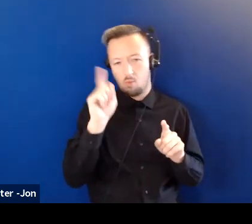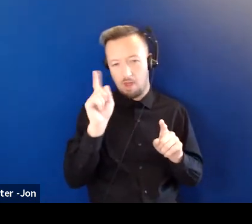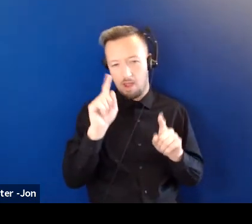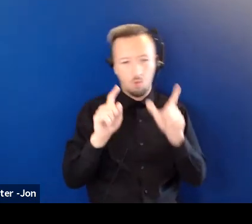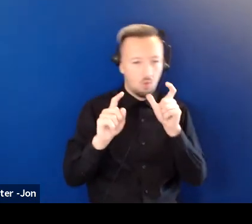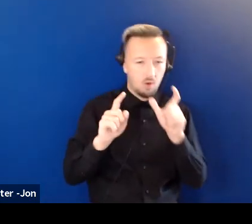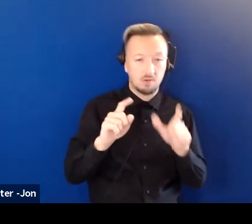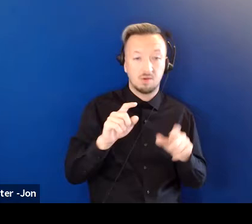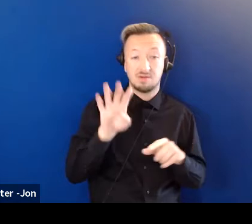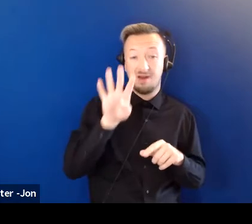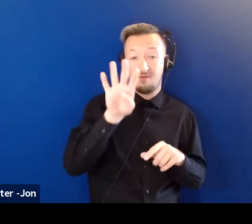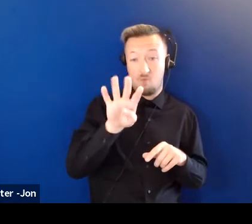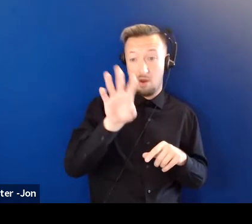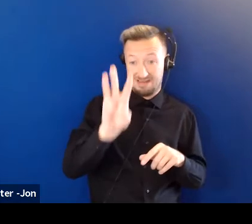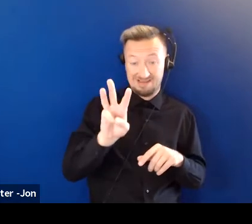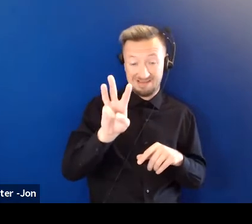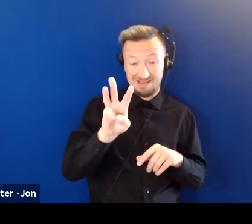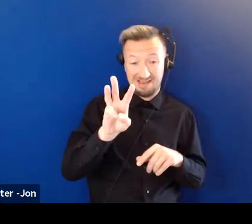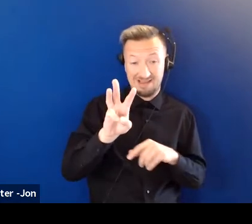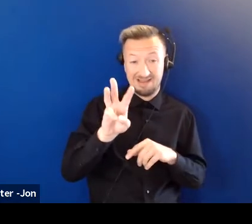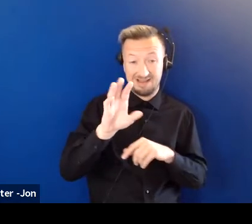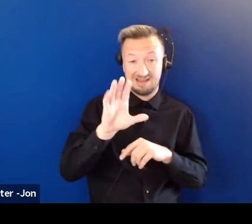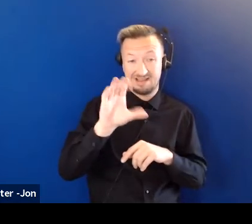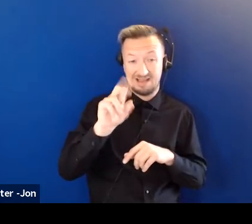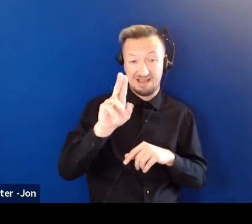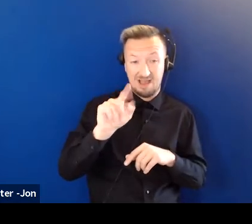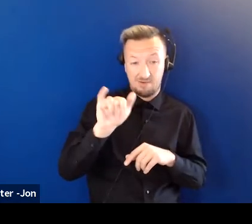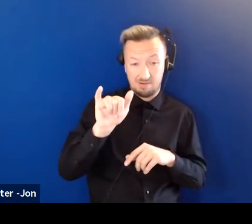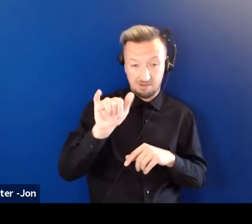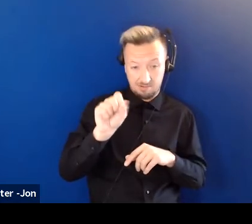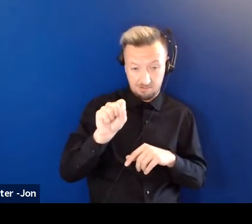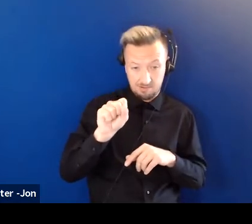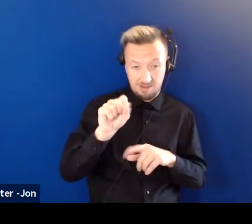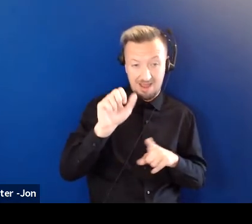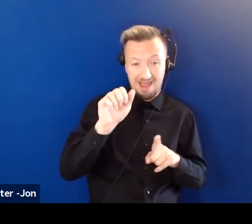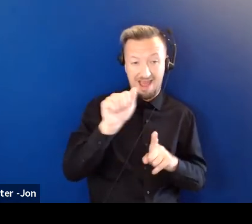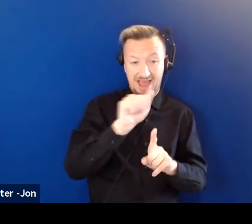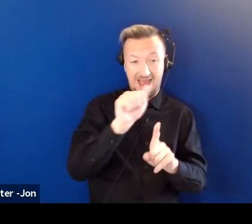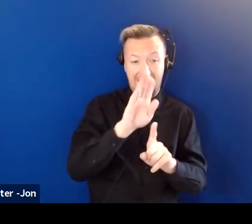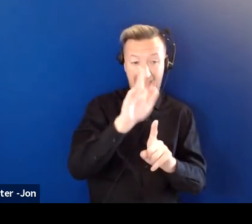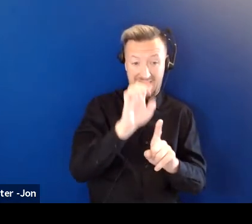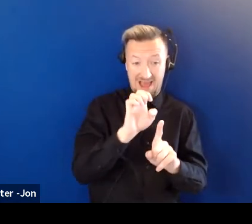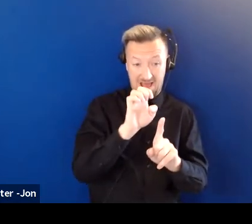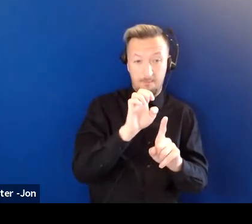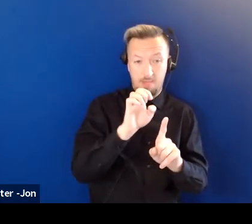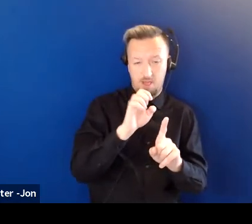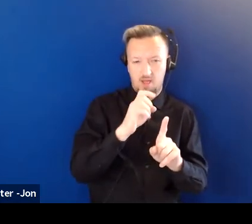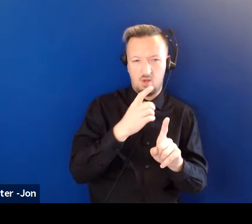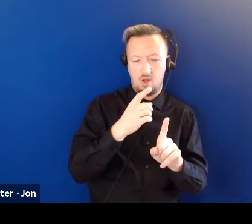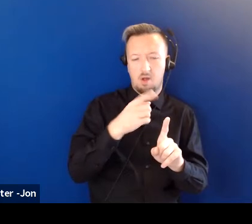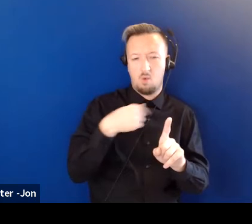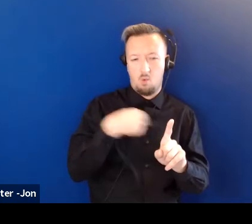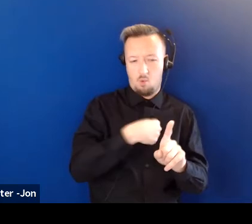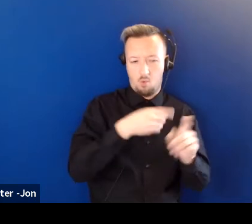there are 46 counties in the state of South Carolina, and Able, South Carolina serves 23. There